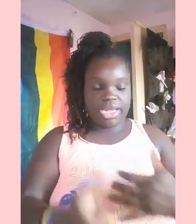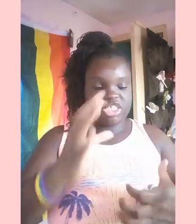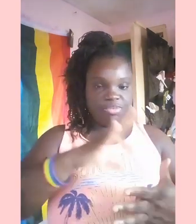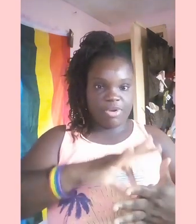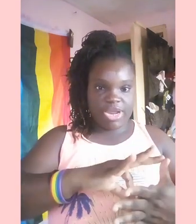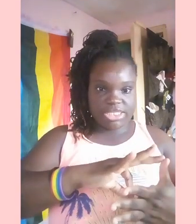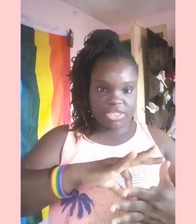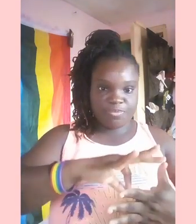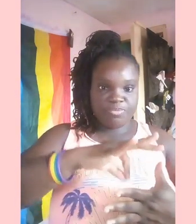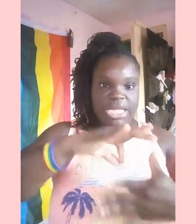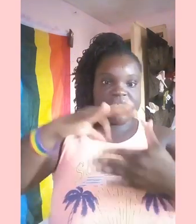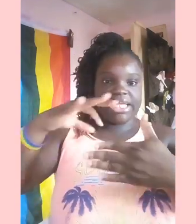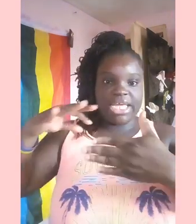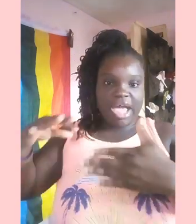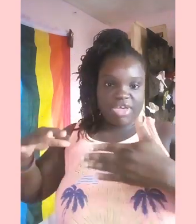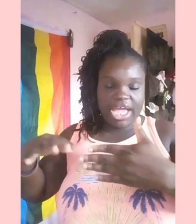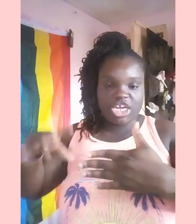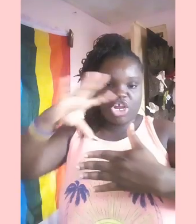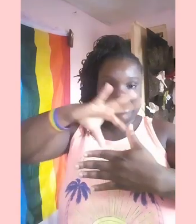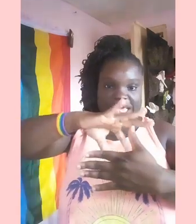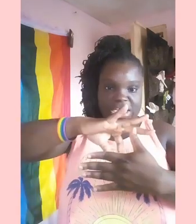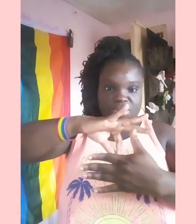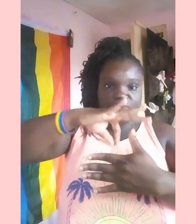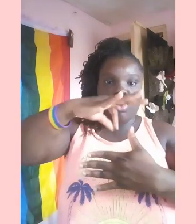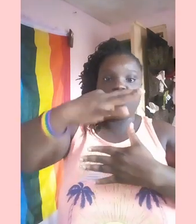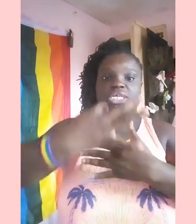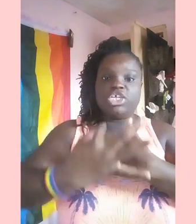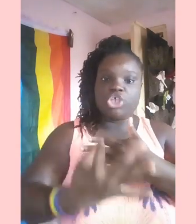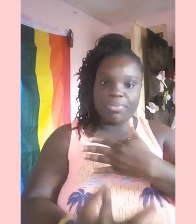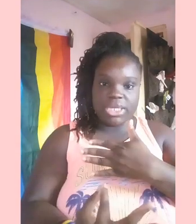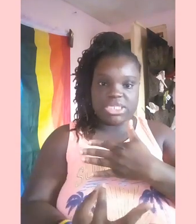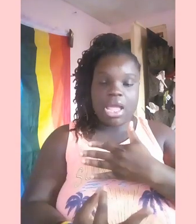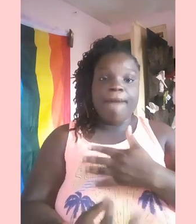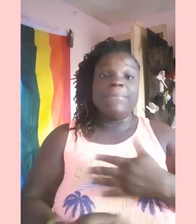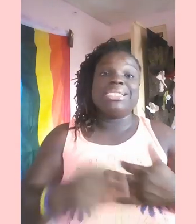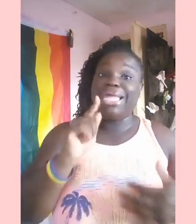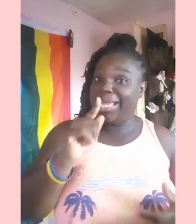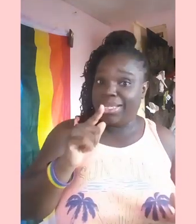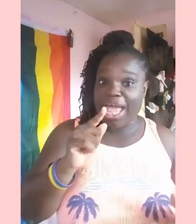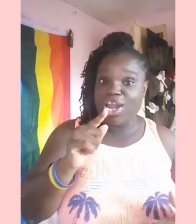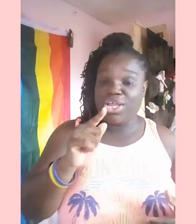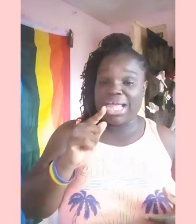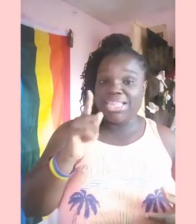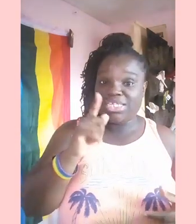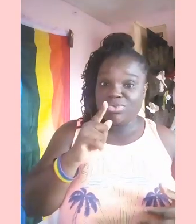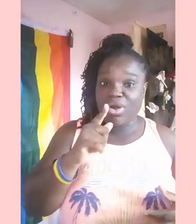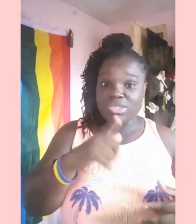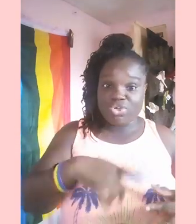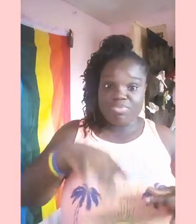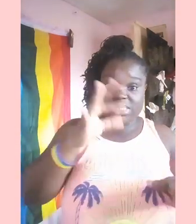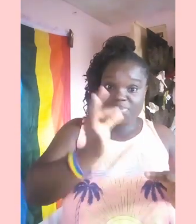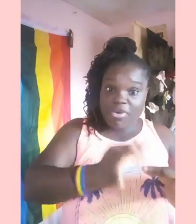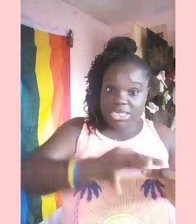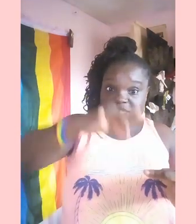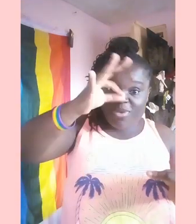right? Spirit. So it's like you have your hand here, you're taking something out and you drop it. But then I learned that this could also be spirit as